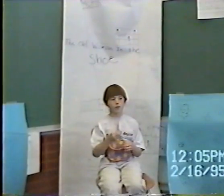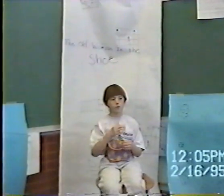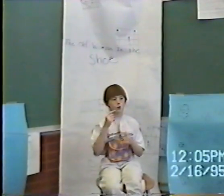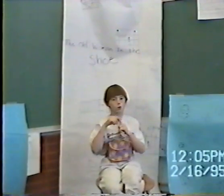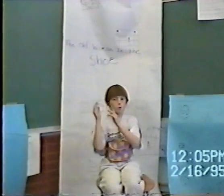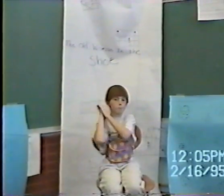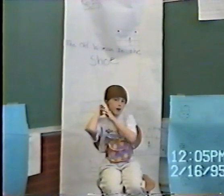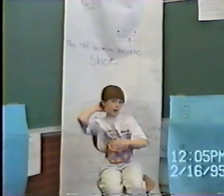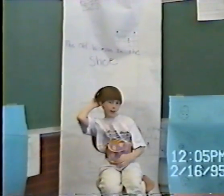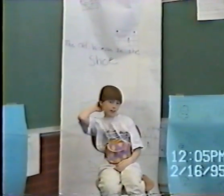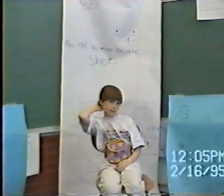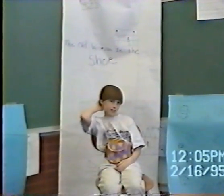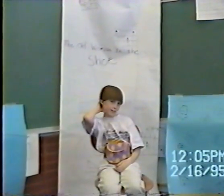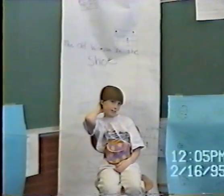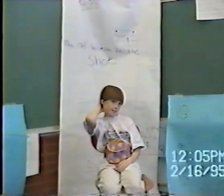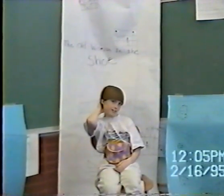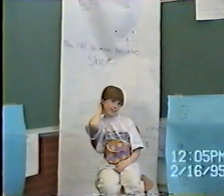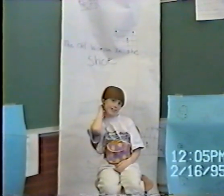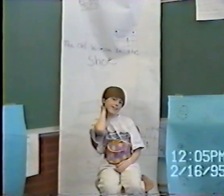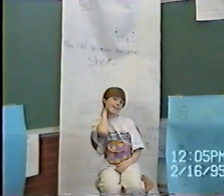And whipped them all soundly. And sent them to bed.